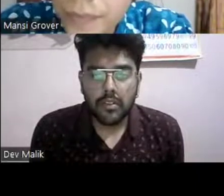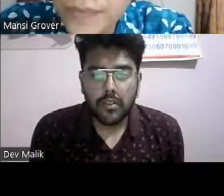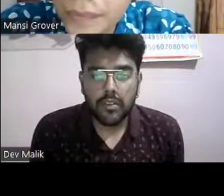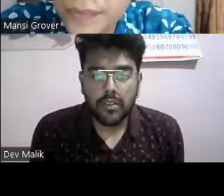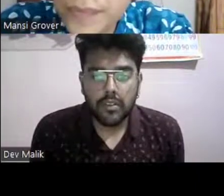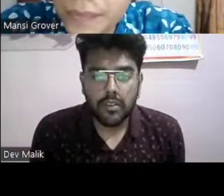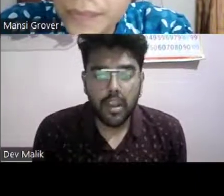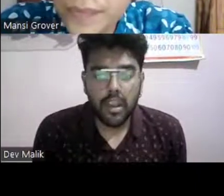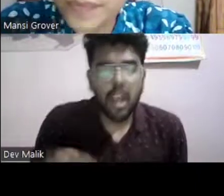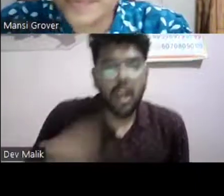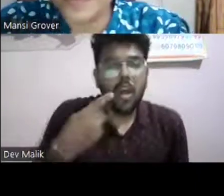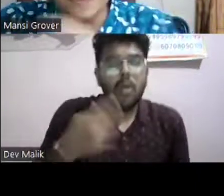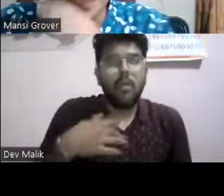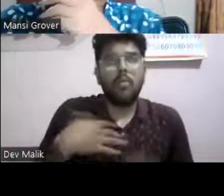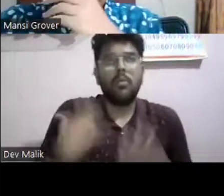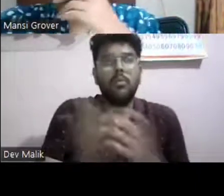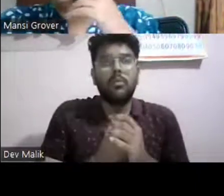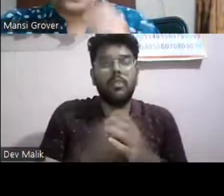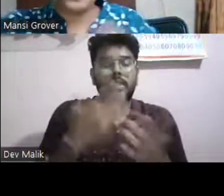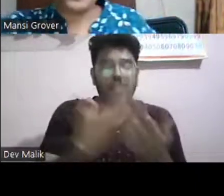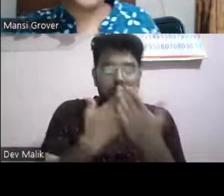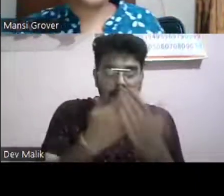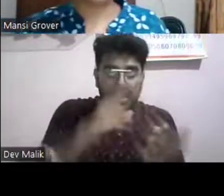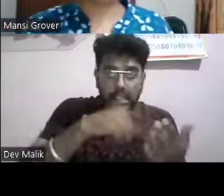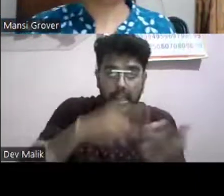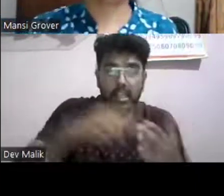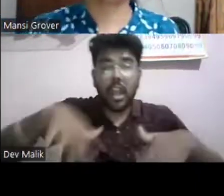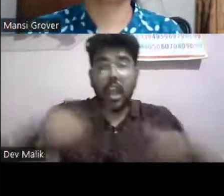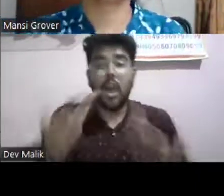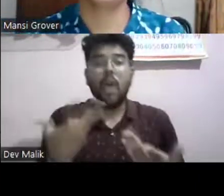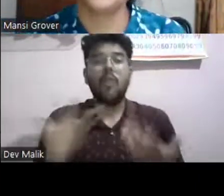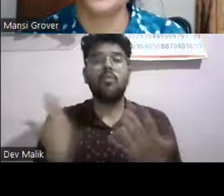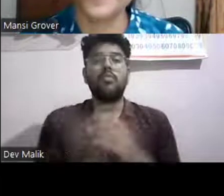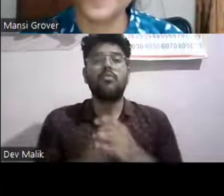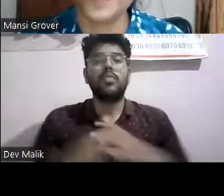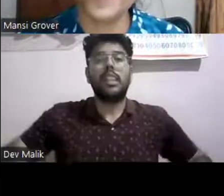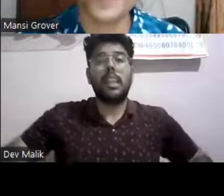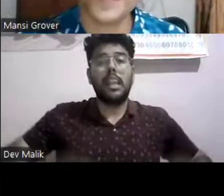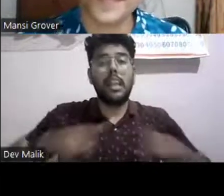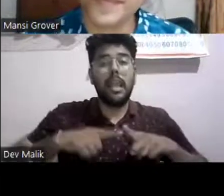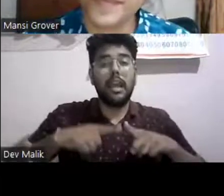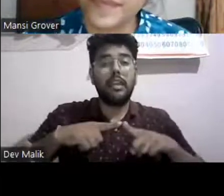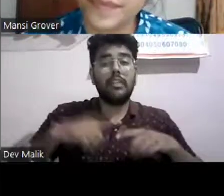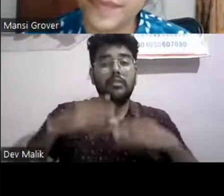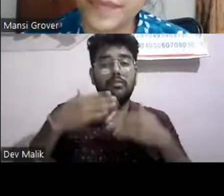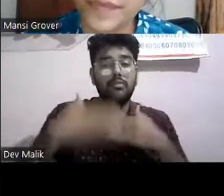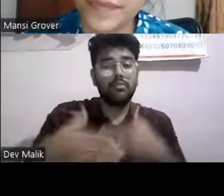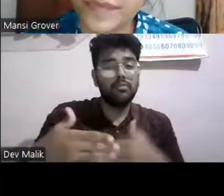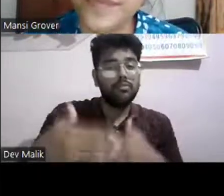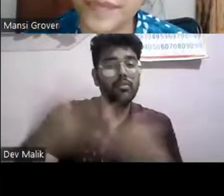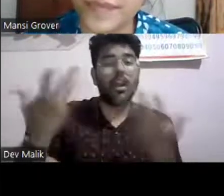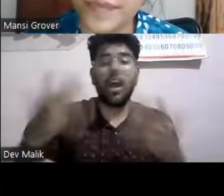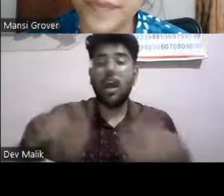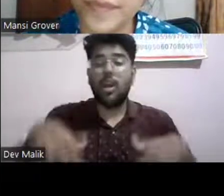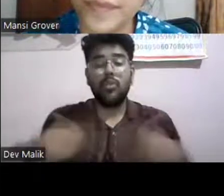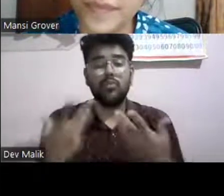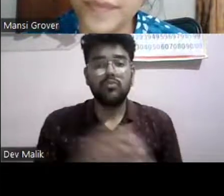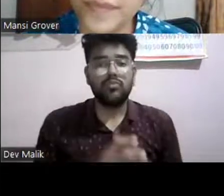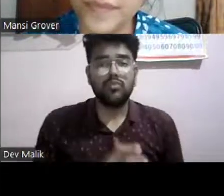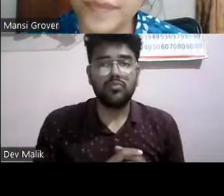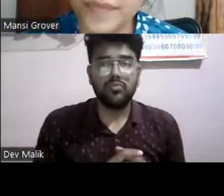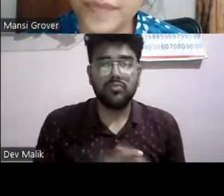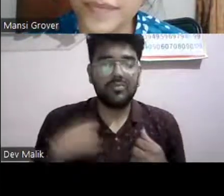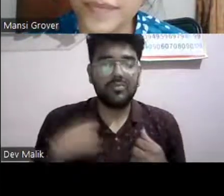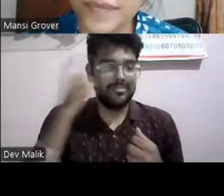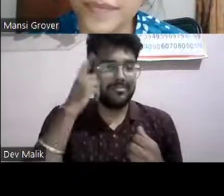he will study, so how much struggle he will face in his life to grow up.